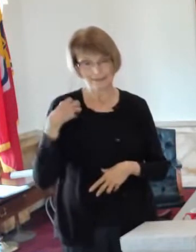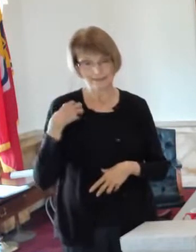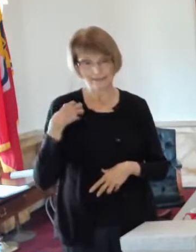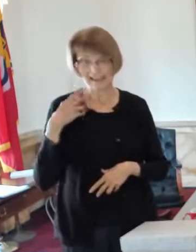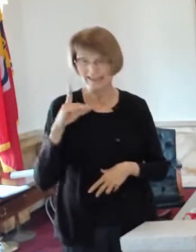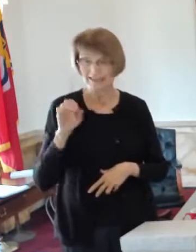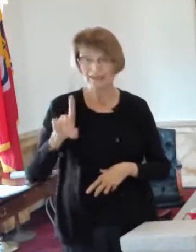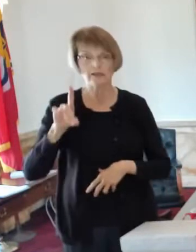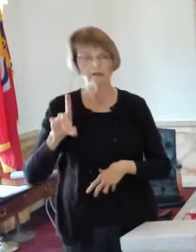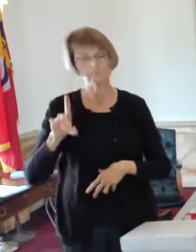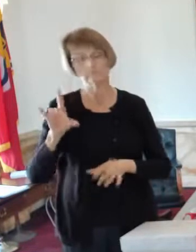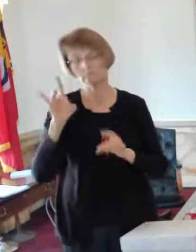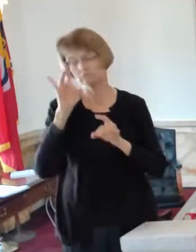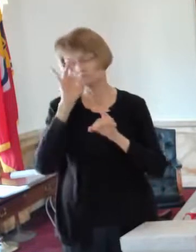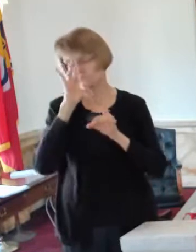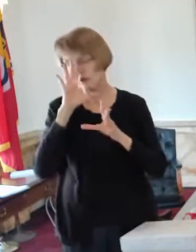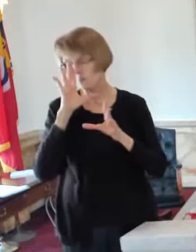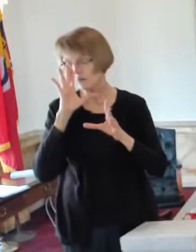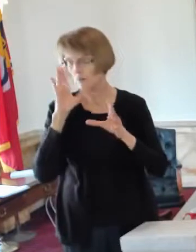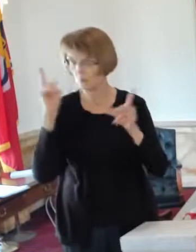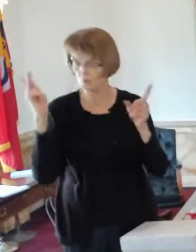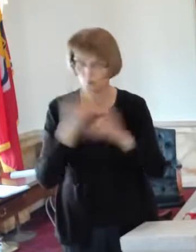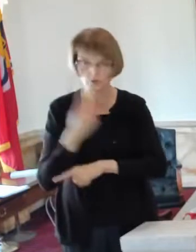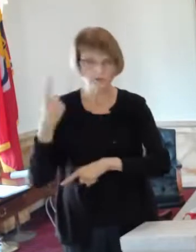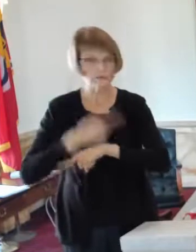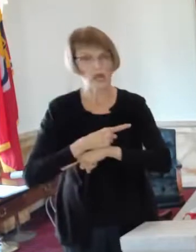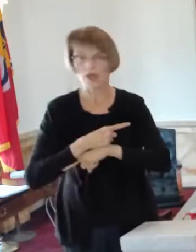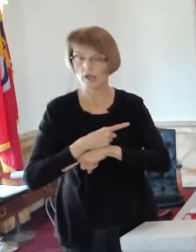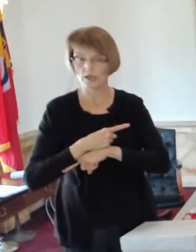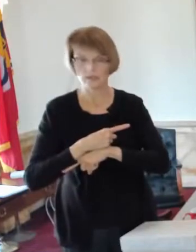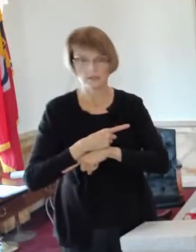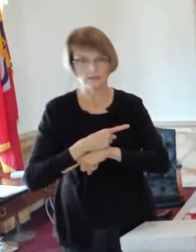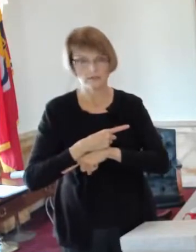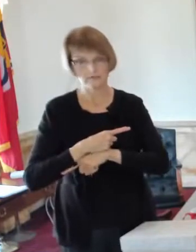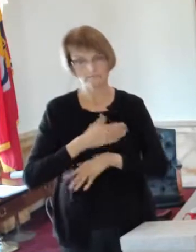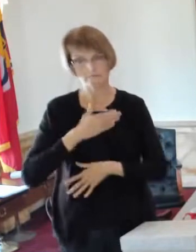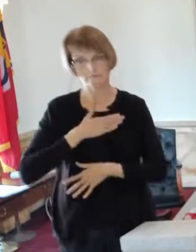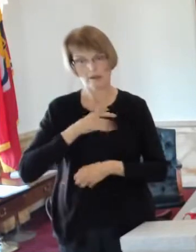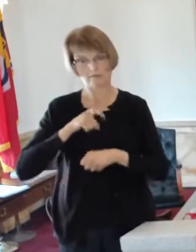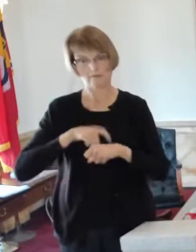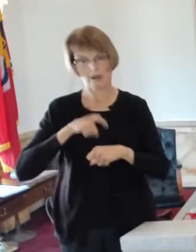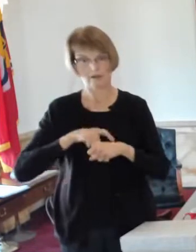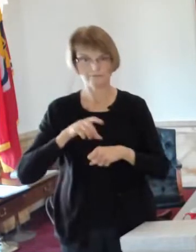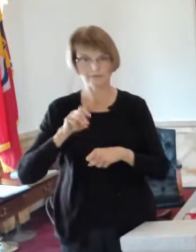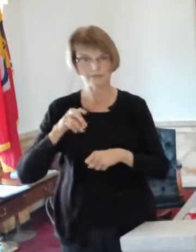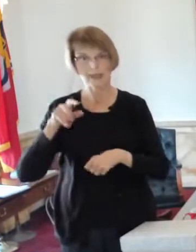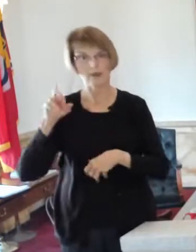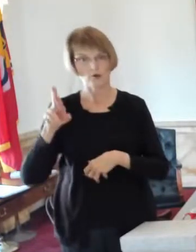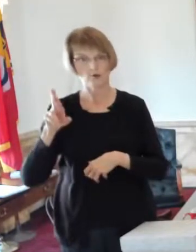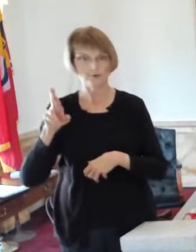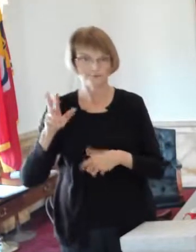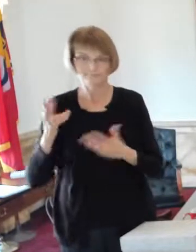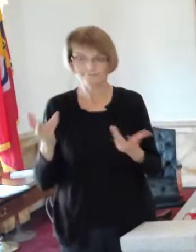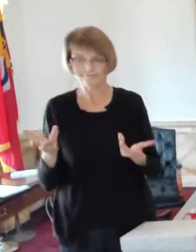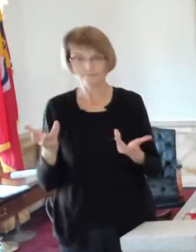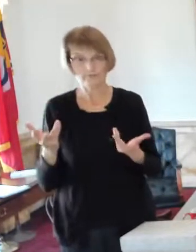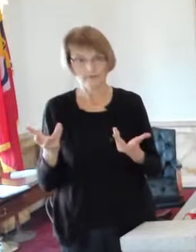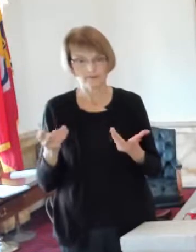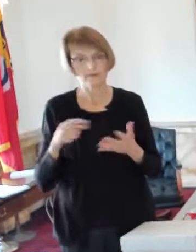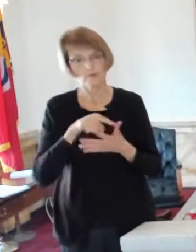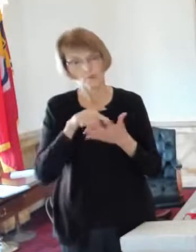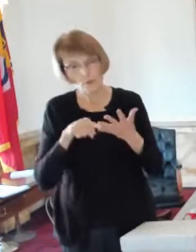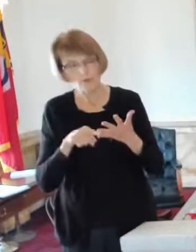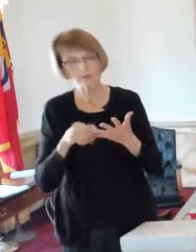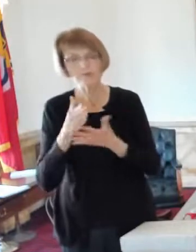but worst day certainly of my administration. So those are some